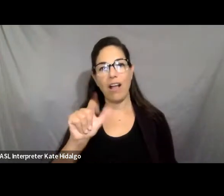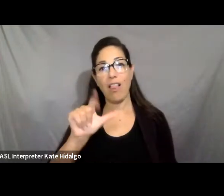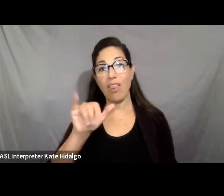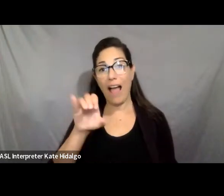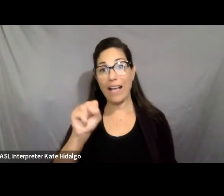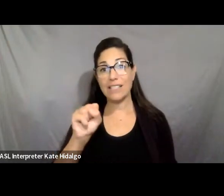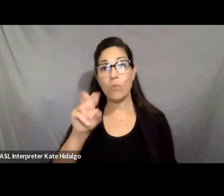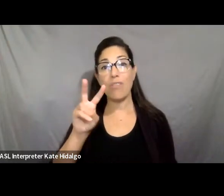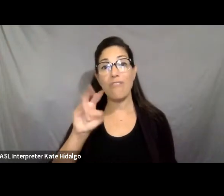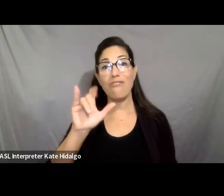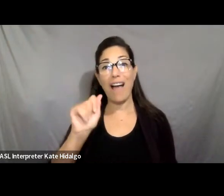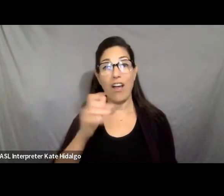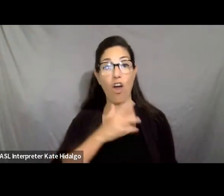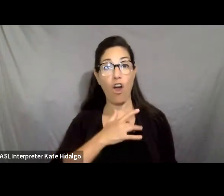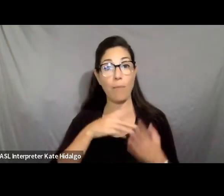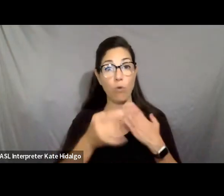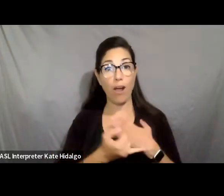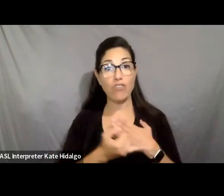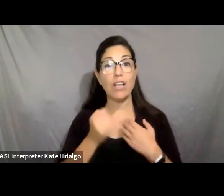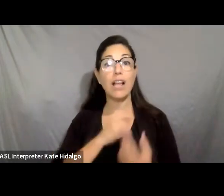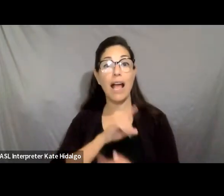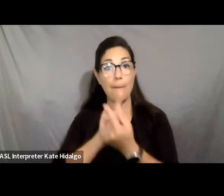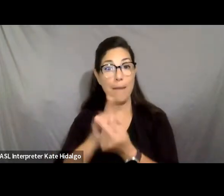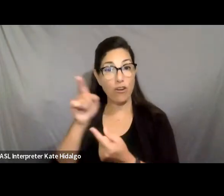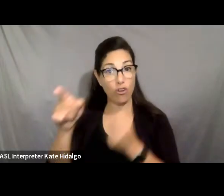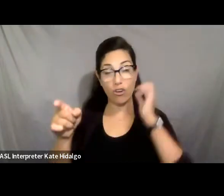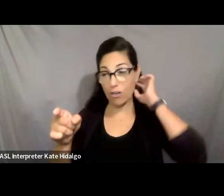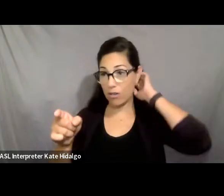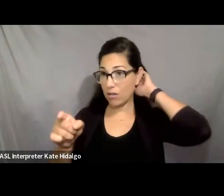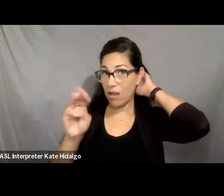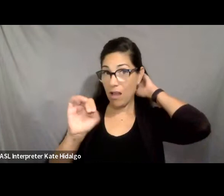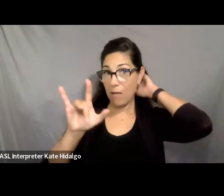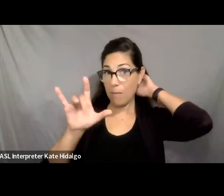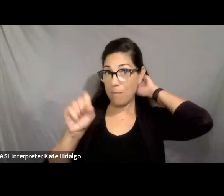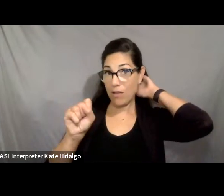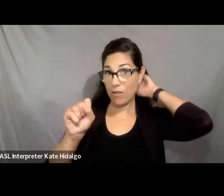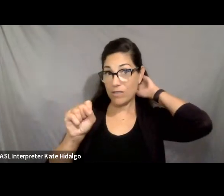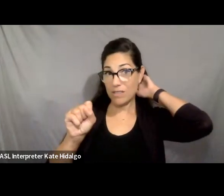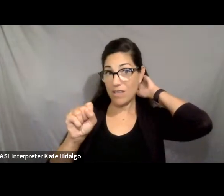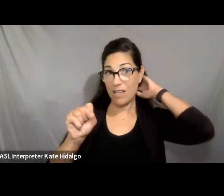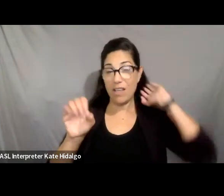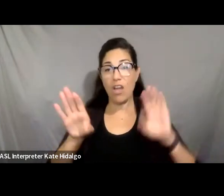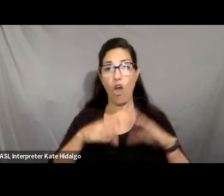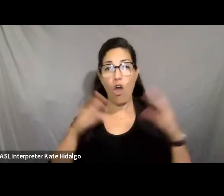Heart Project, who I actually met at the Mills